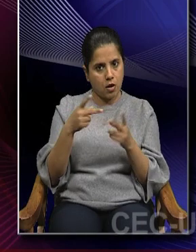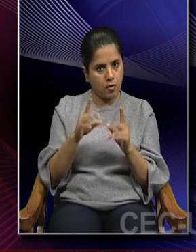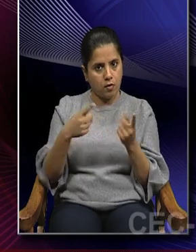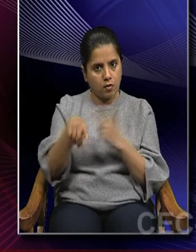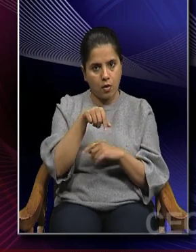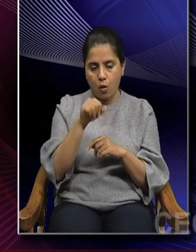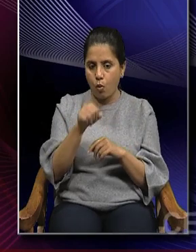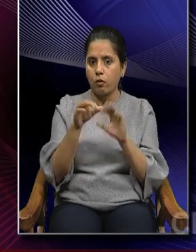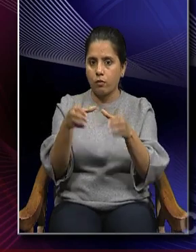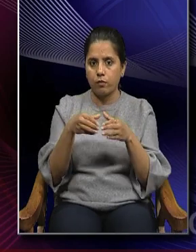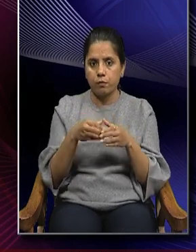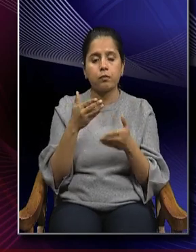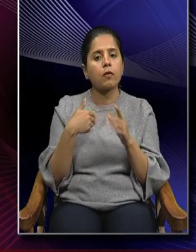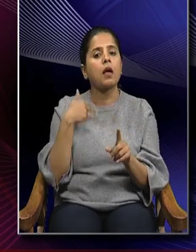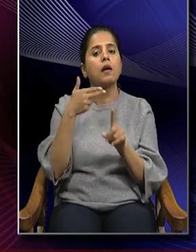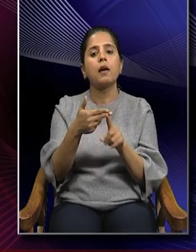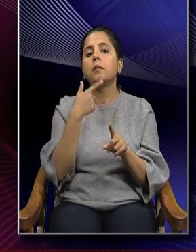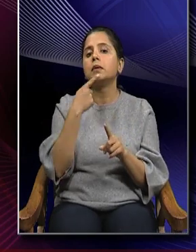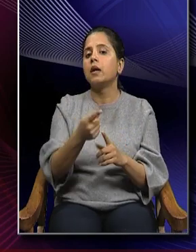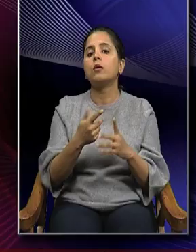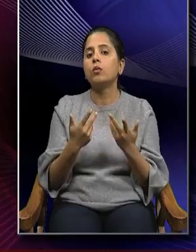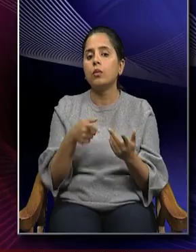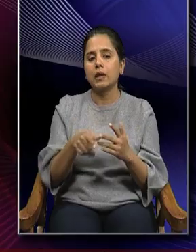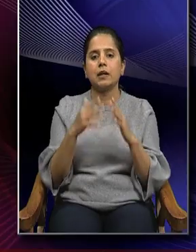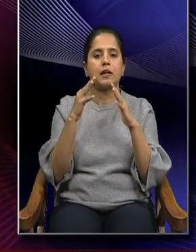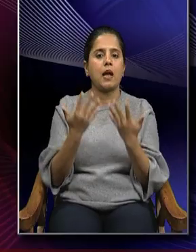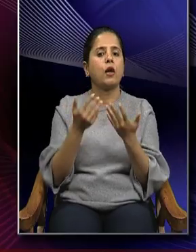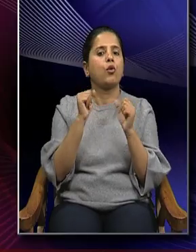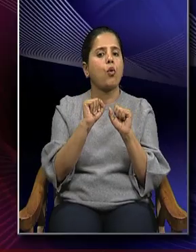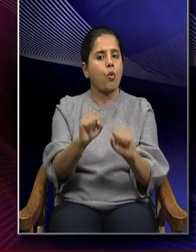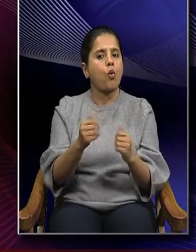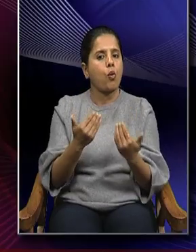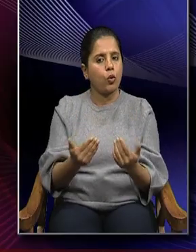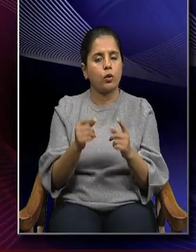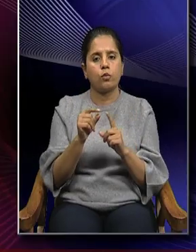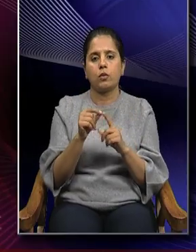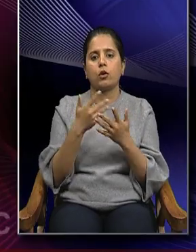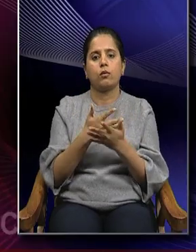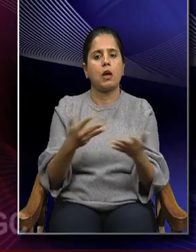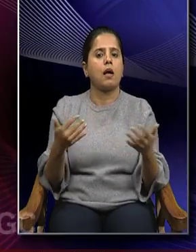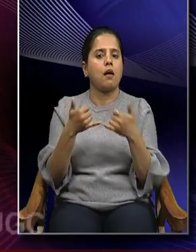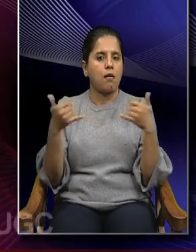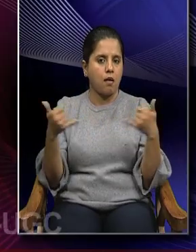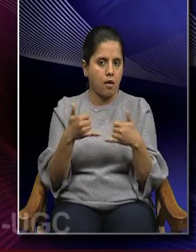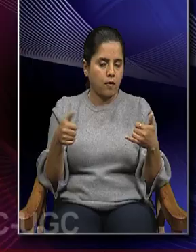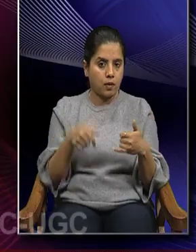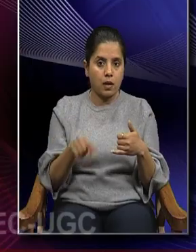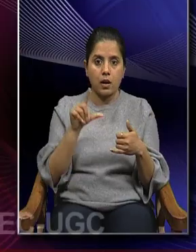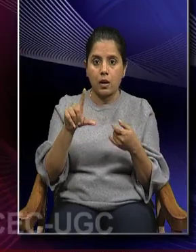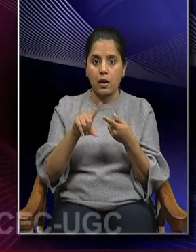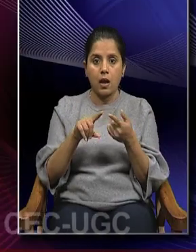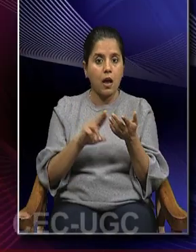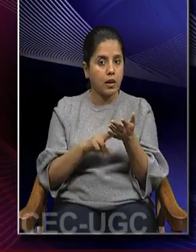particular segment, we would call that the 10 is your product line, in the length of that product line is